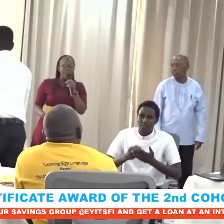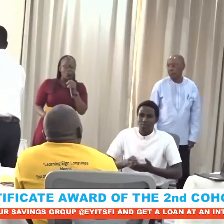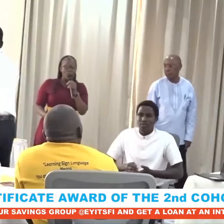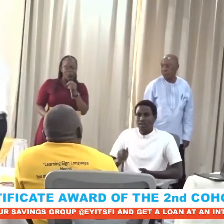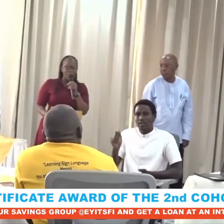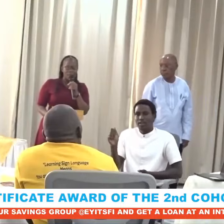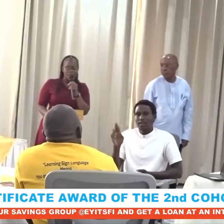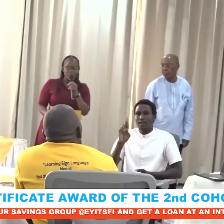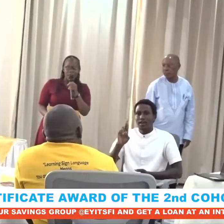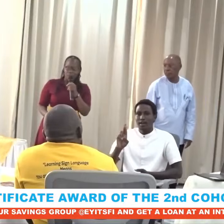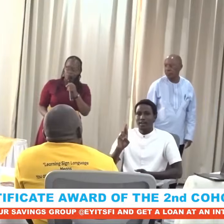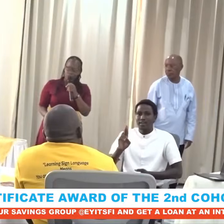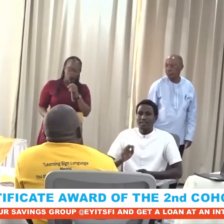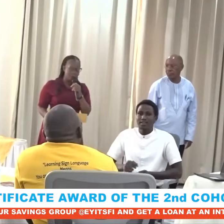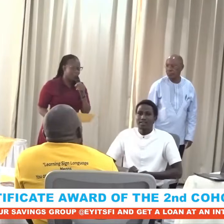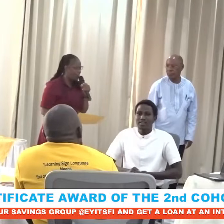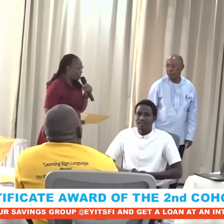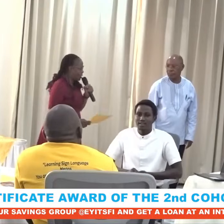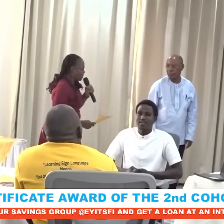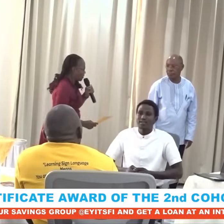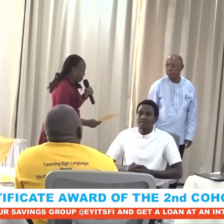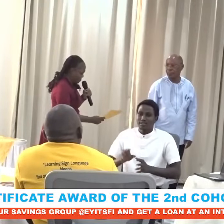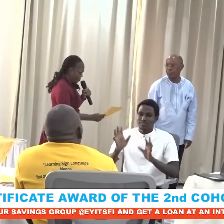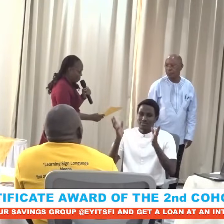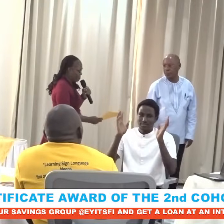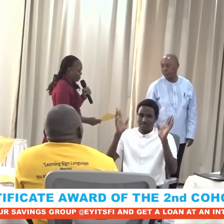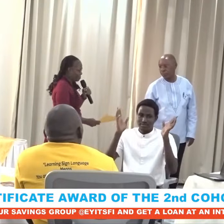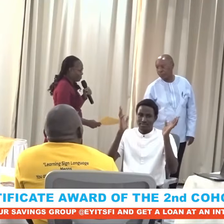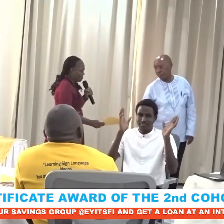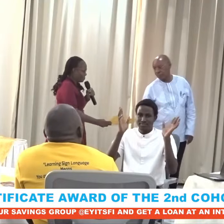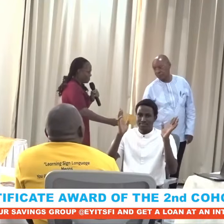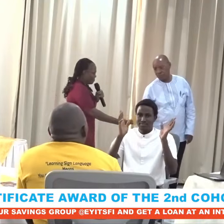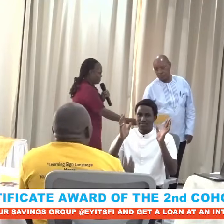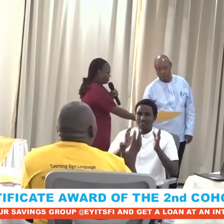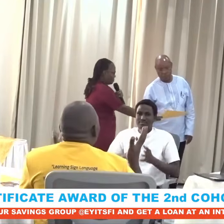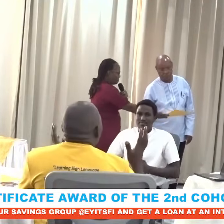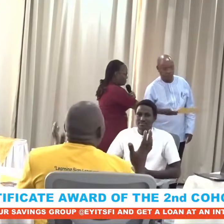And the audience clapped for her.